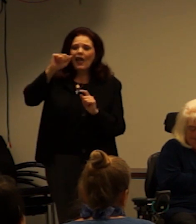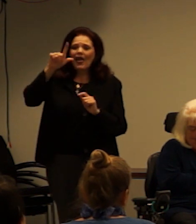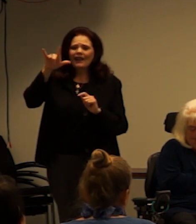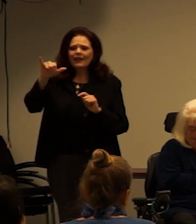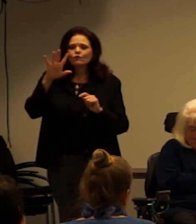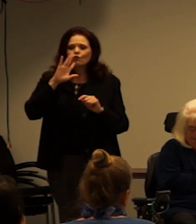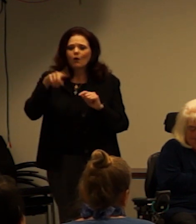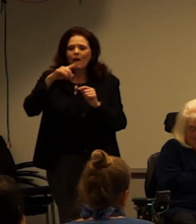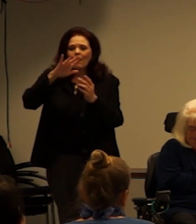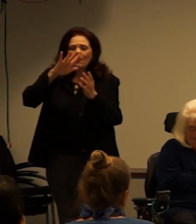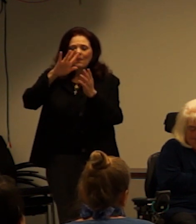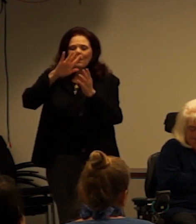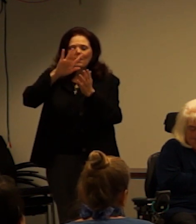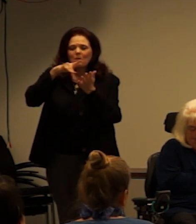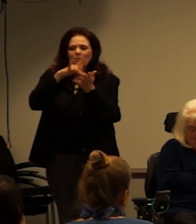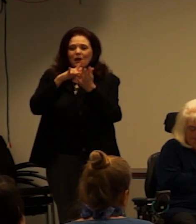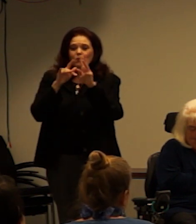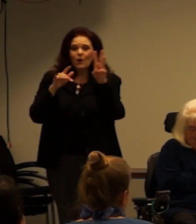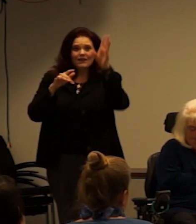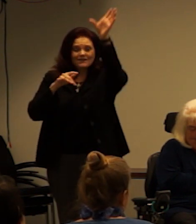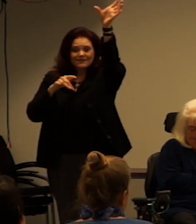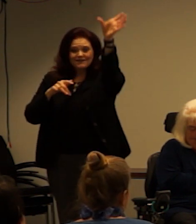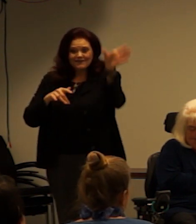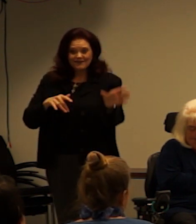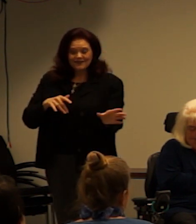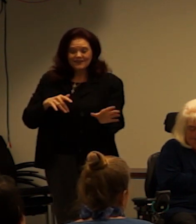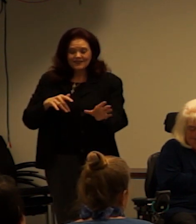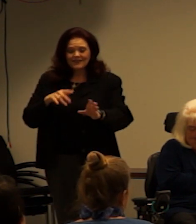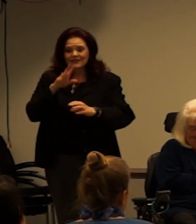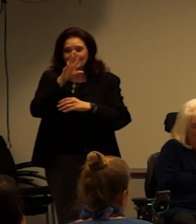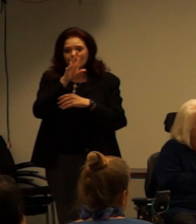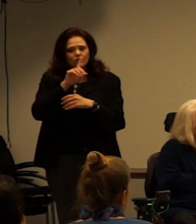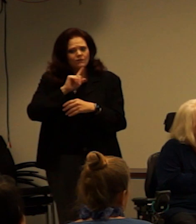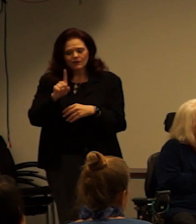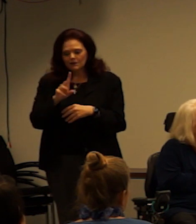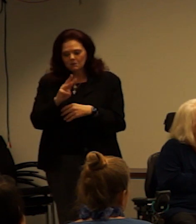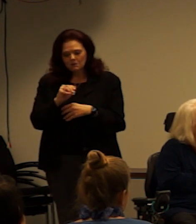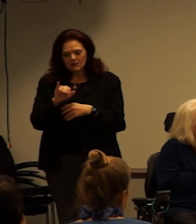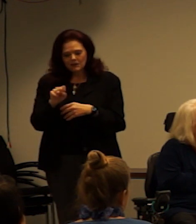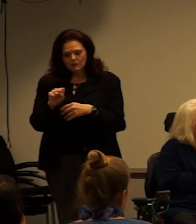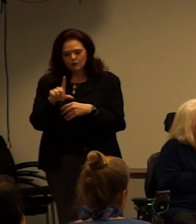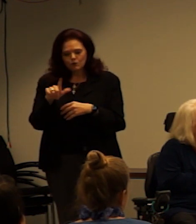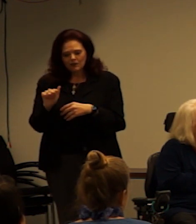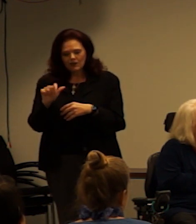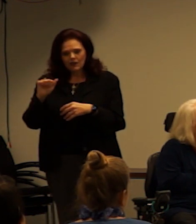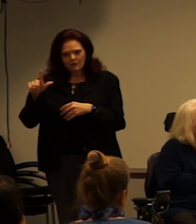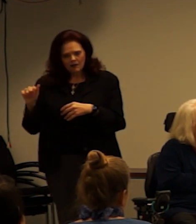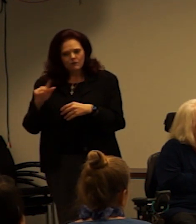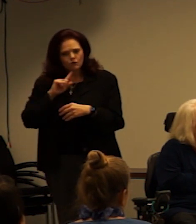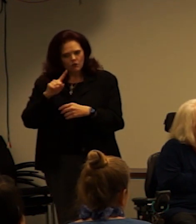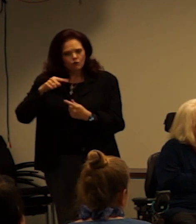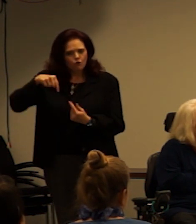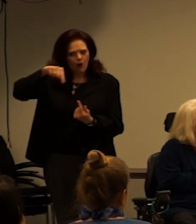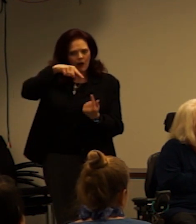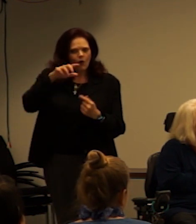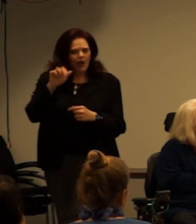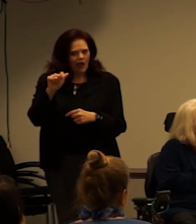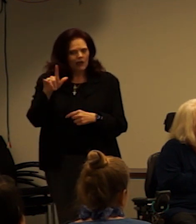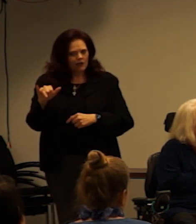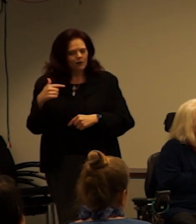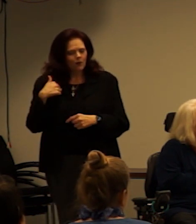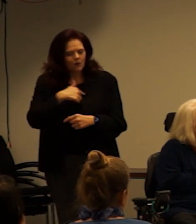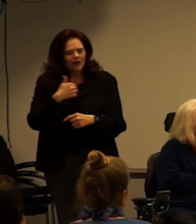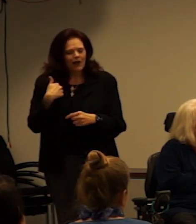there in the Midwest is what Mississippi and Louisiana and Alabama are Tornado Alley these days, okay? So we've had